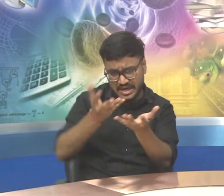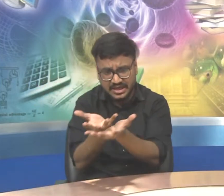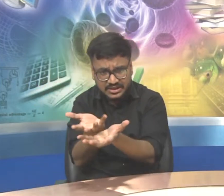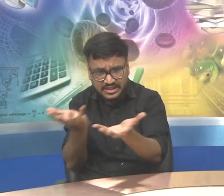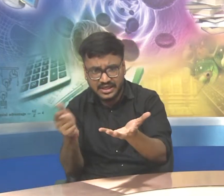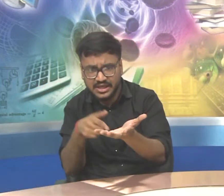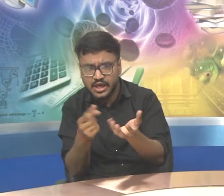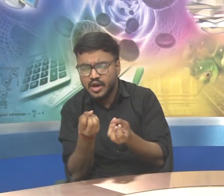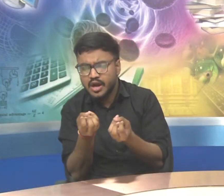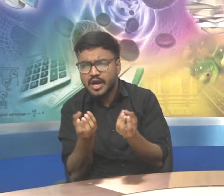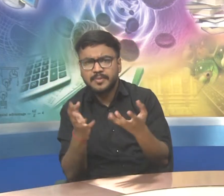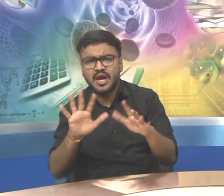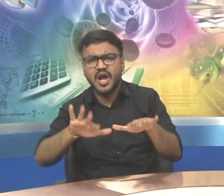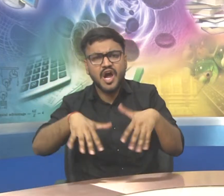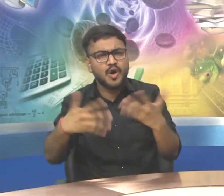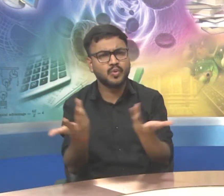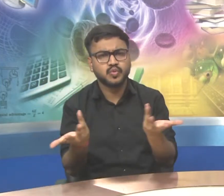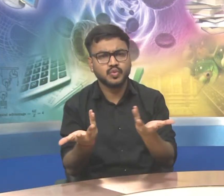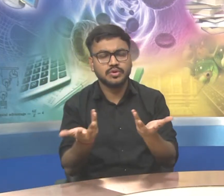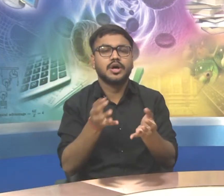How we measure concentration?